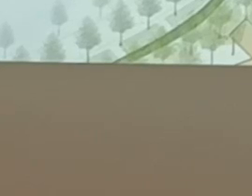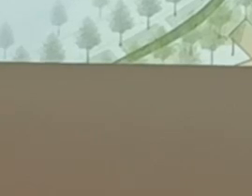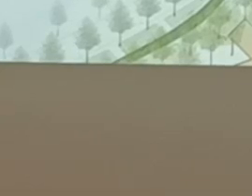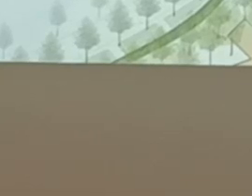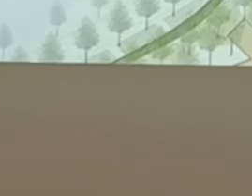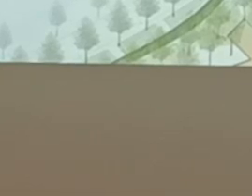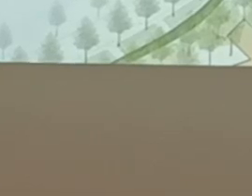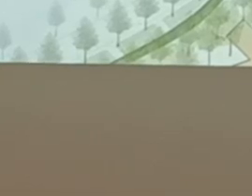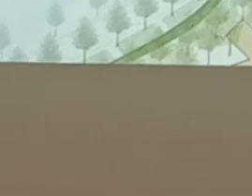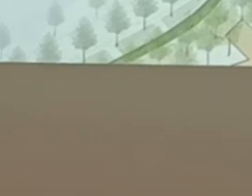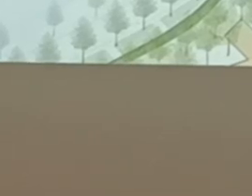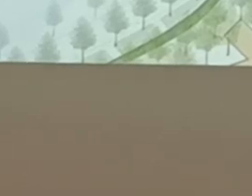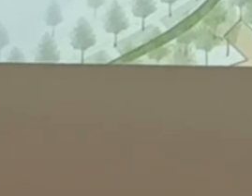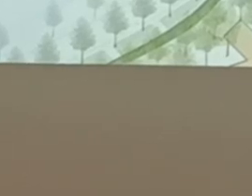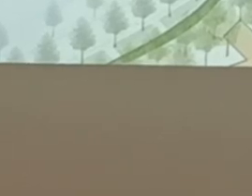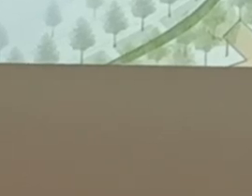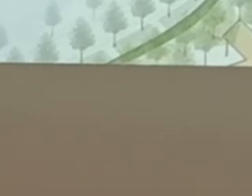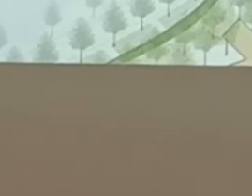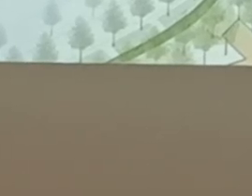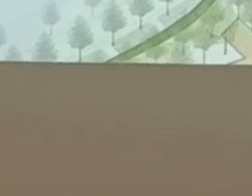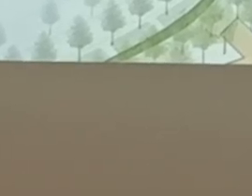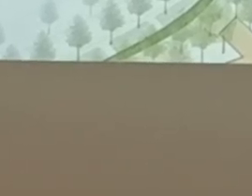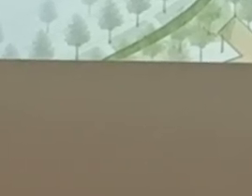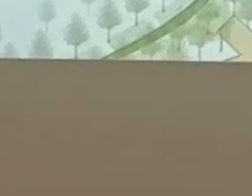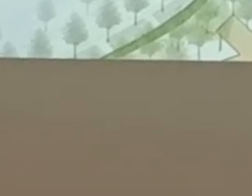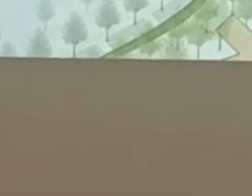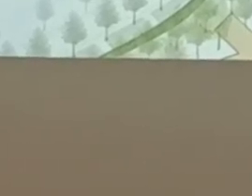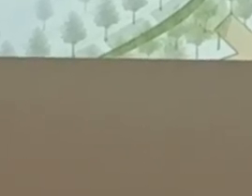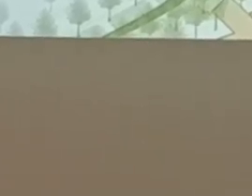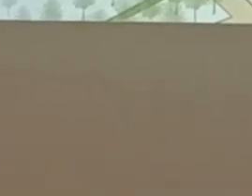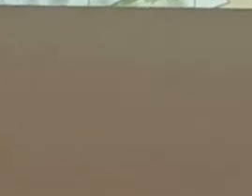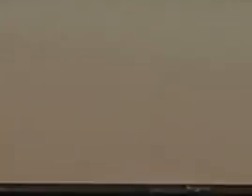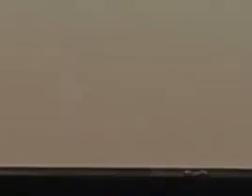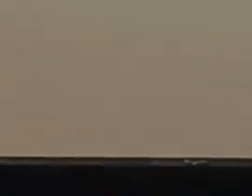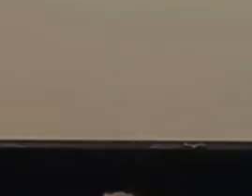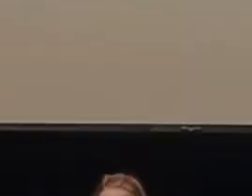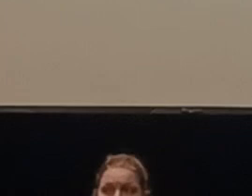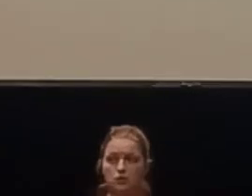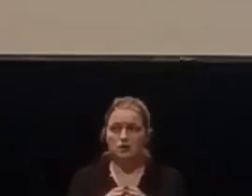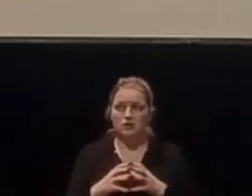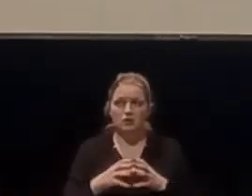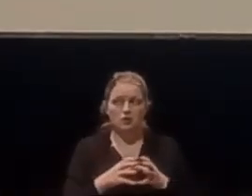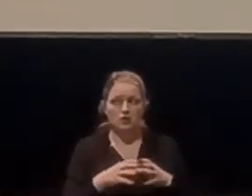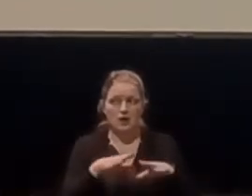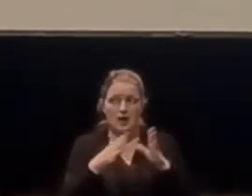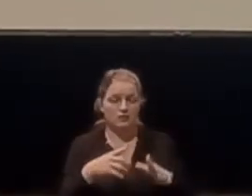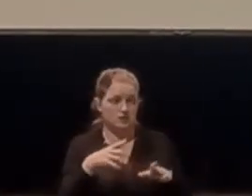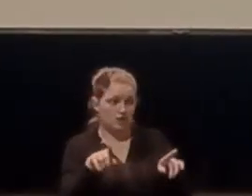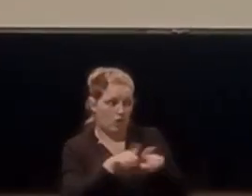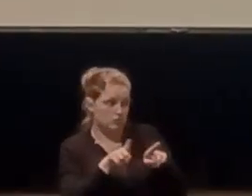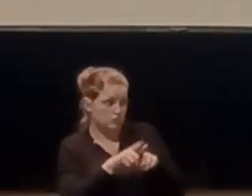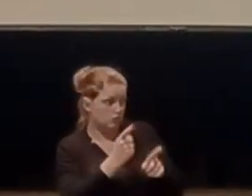the ground floor level, and then there would be housing on top. Housing on top of 4, and number 1 is housing also, correct?